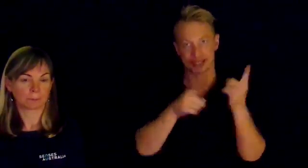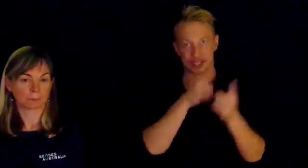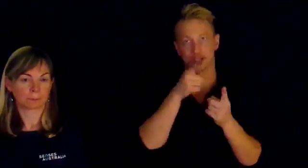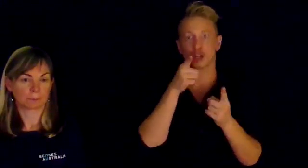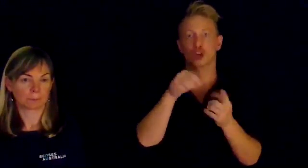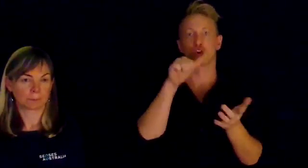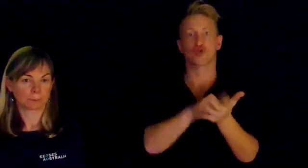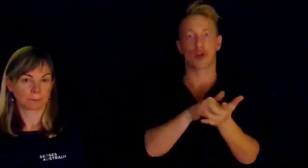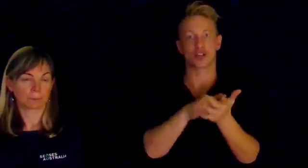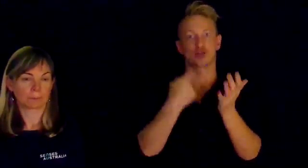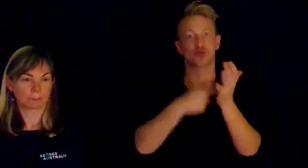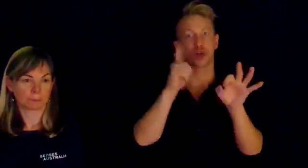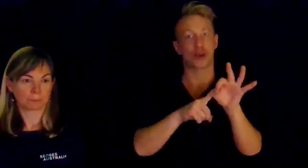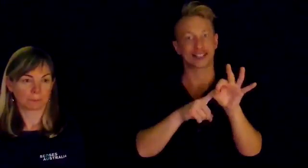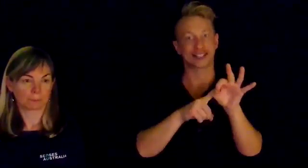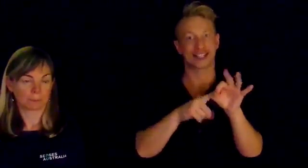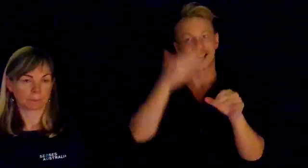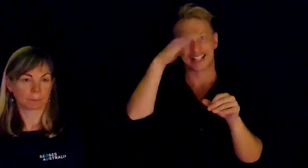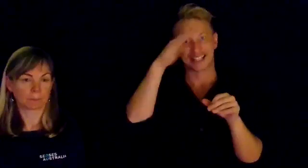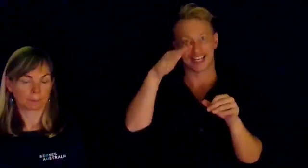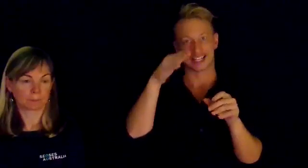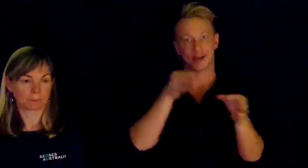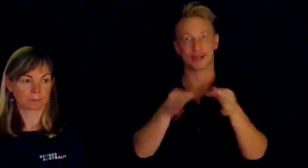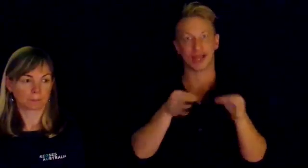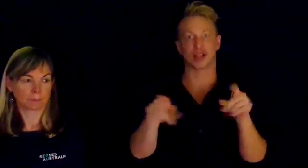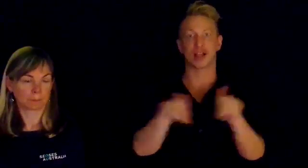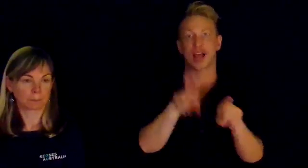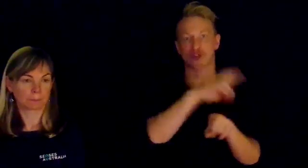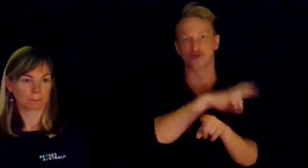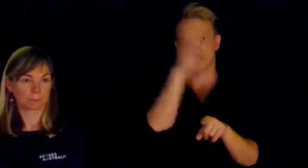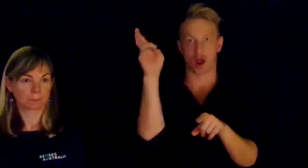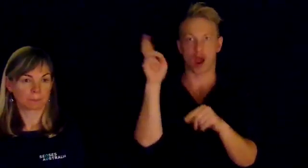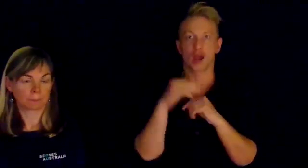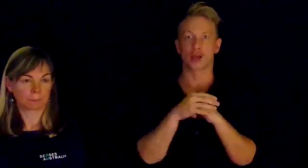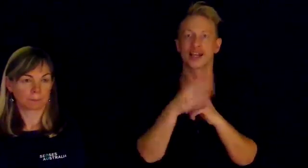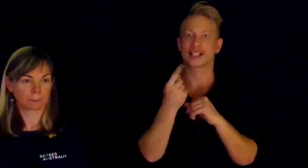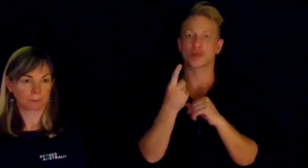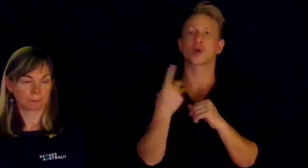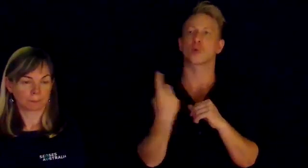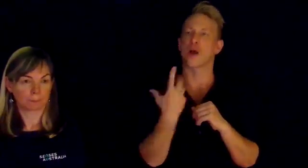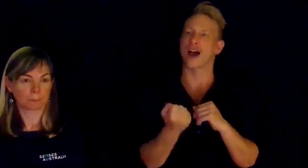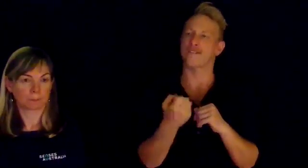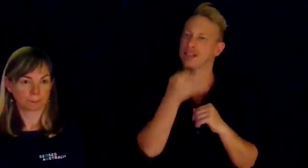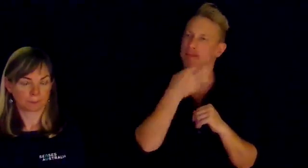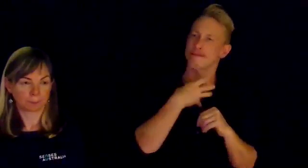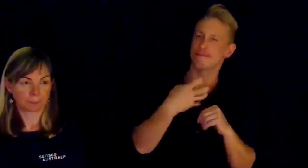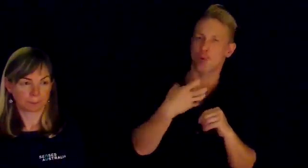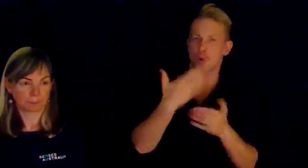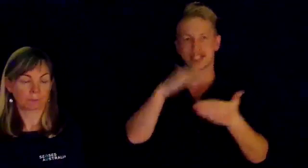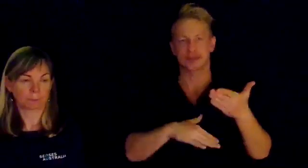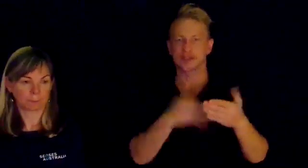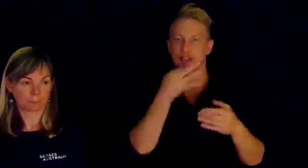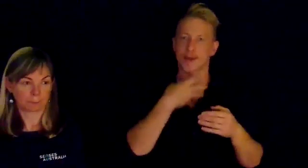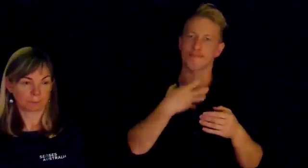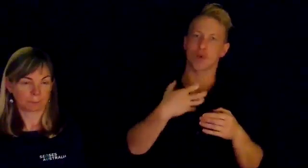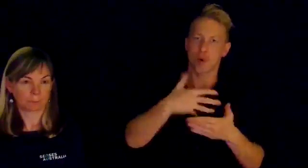senior planner, like Ryan. So someone who has a bit more experience, a bit more knowledge, that's